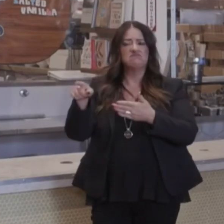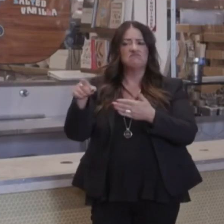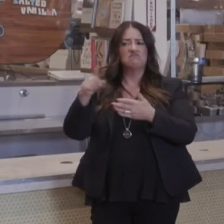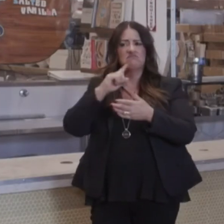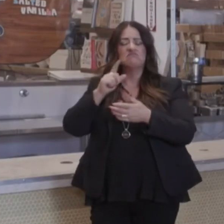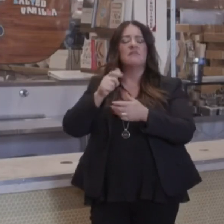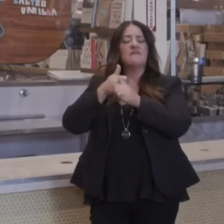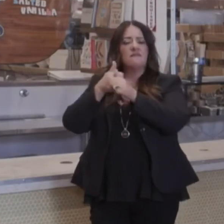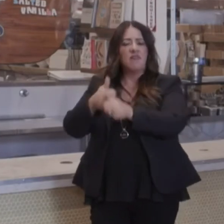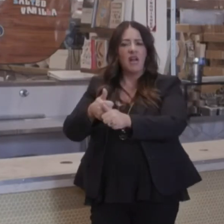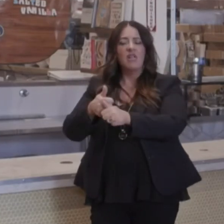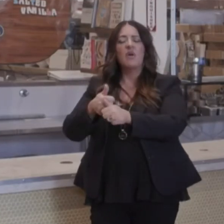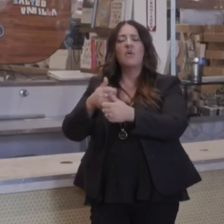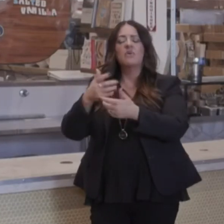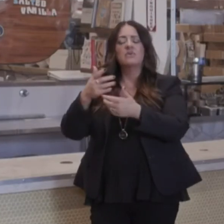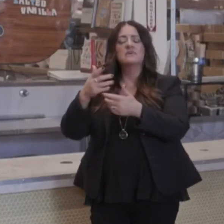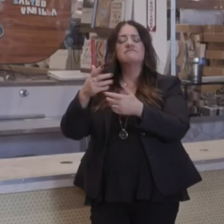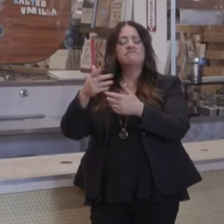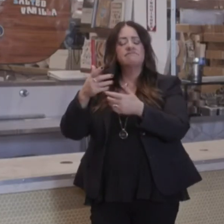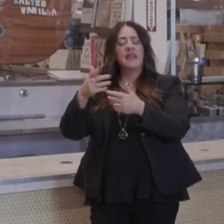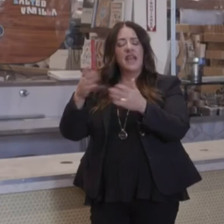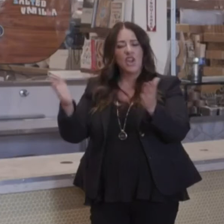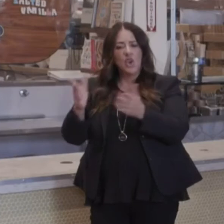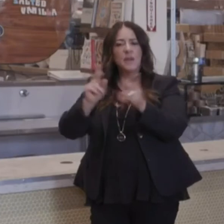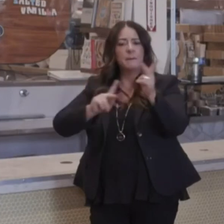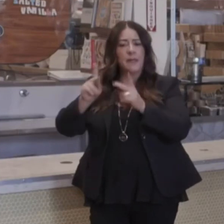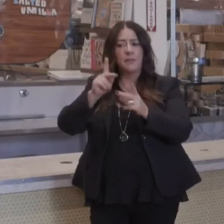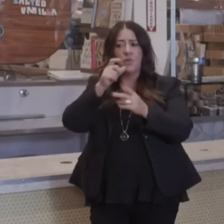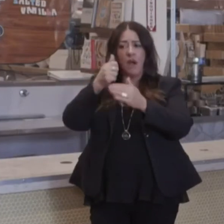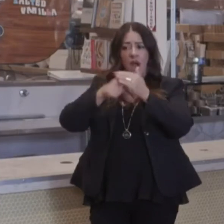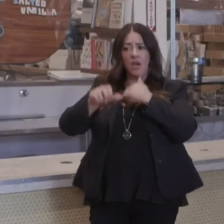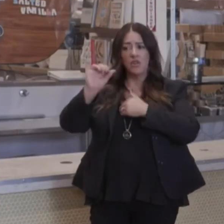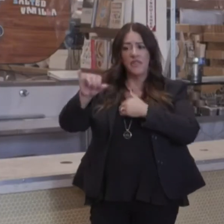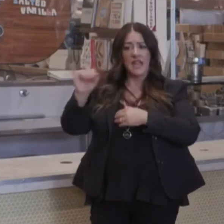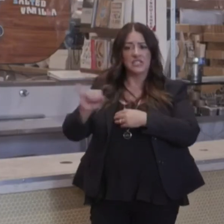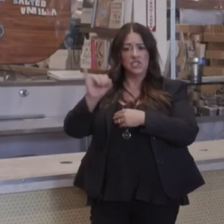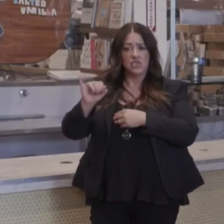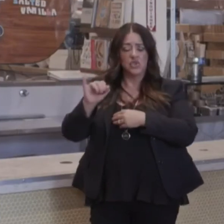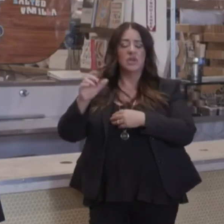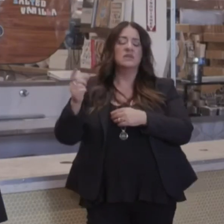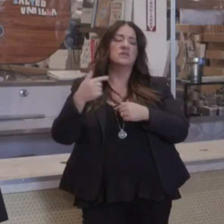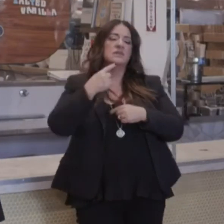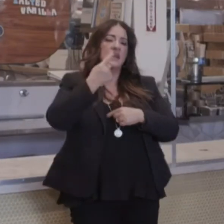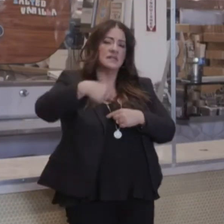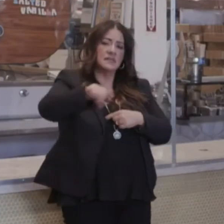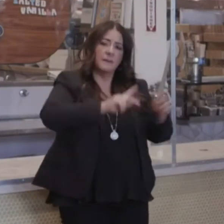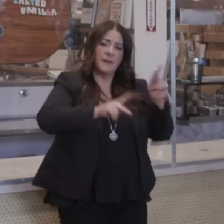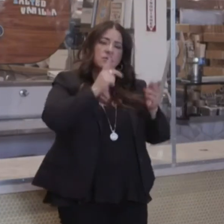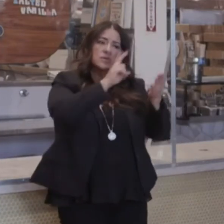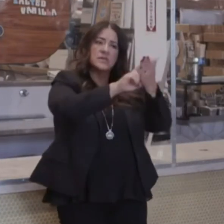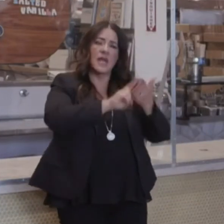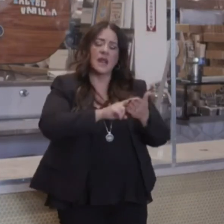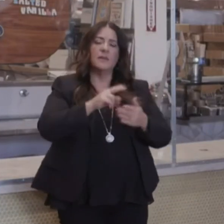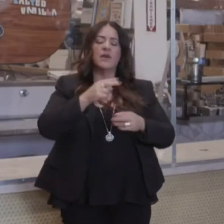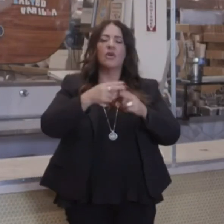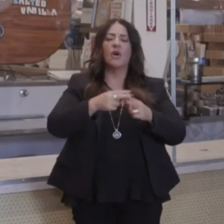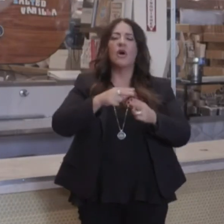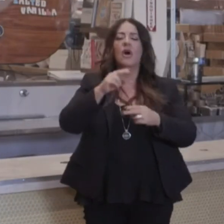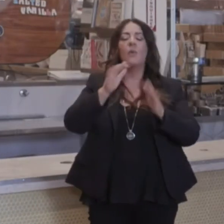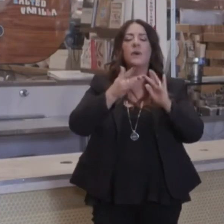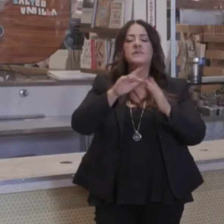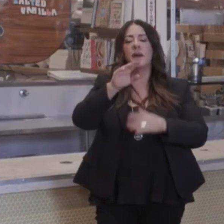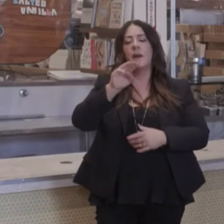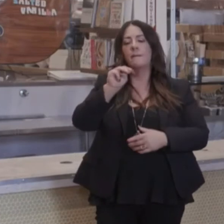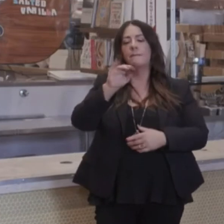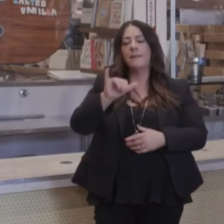My Turn application, which is a statewide end-to-end program that will allow us not only notification when your